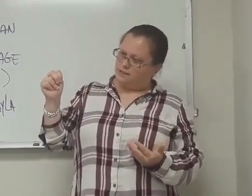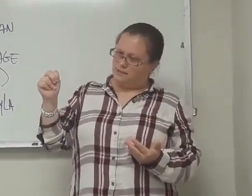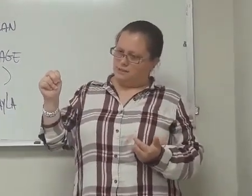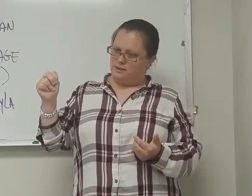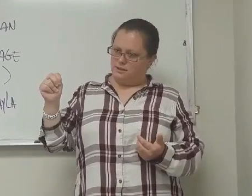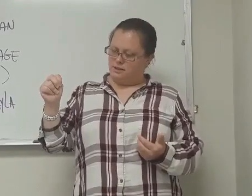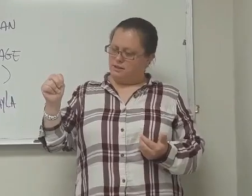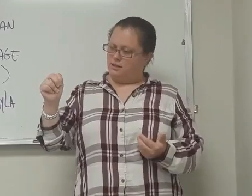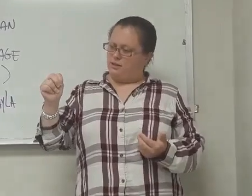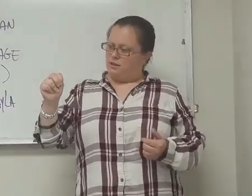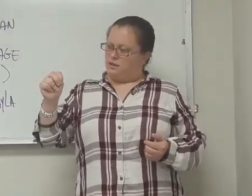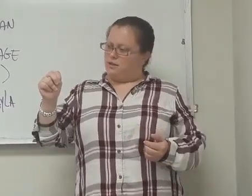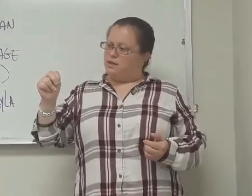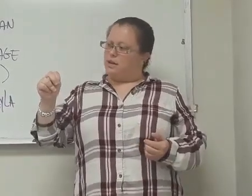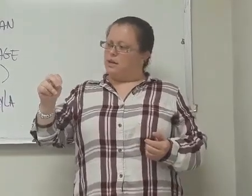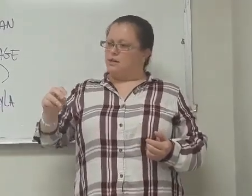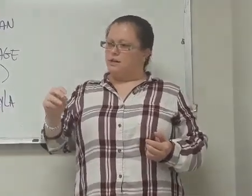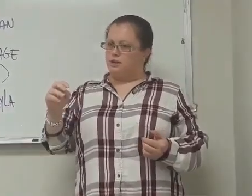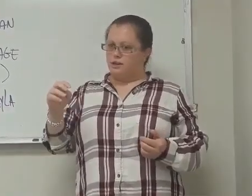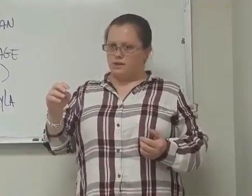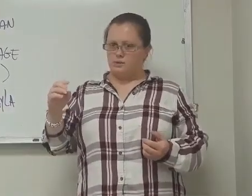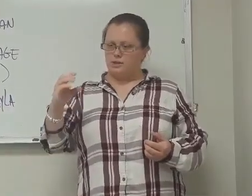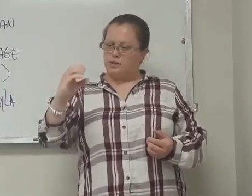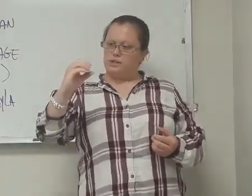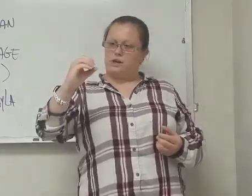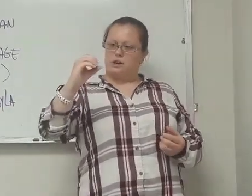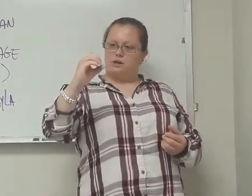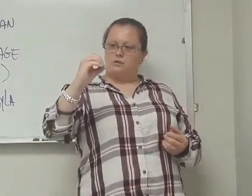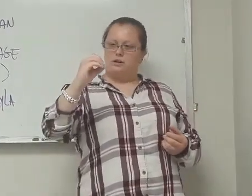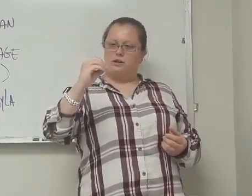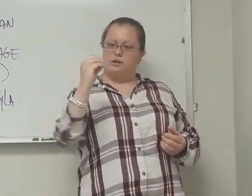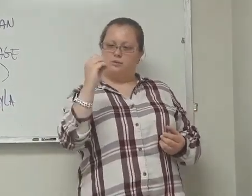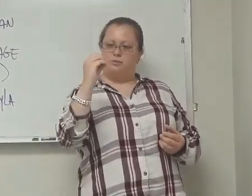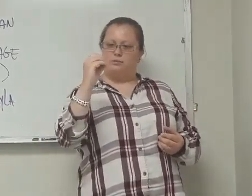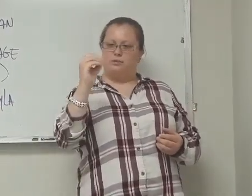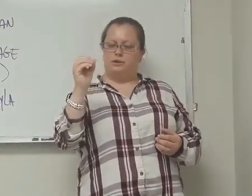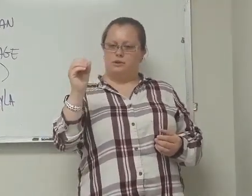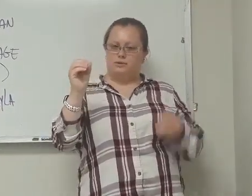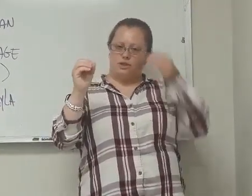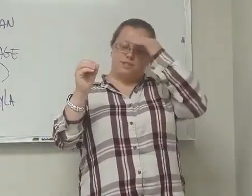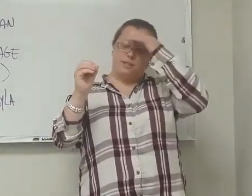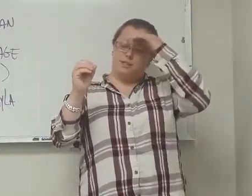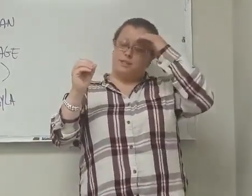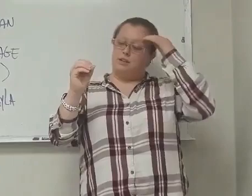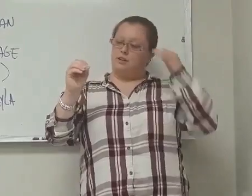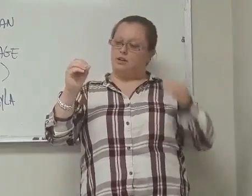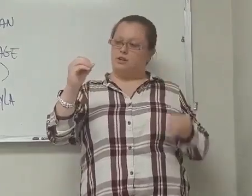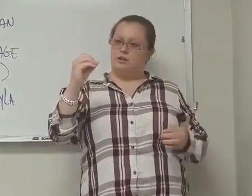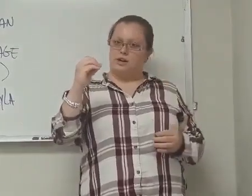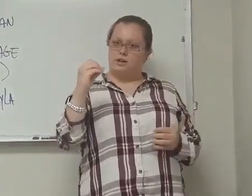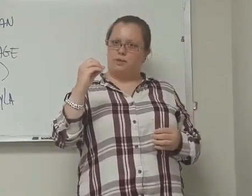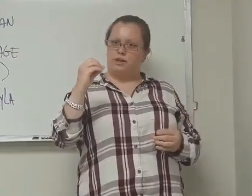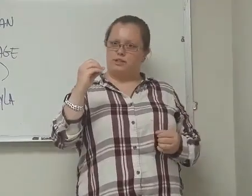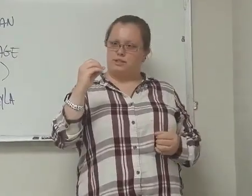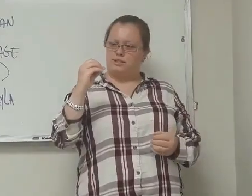this. And then your next one is O. You're going to, just like C, you're going to kind of bring it to the